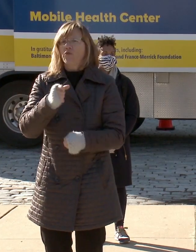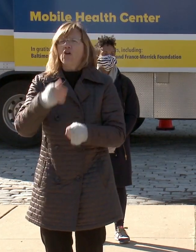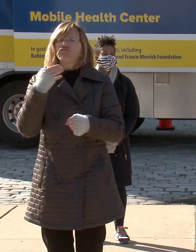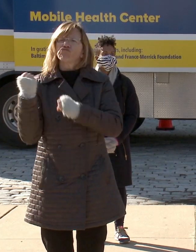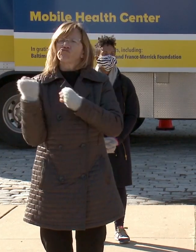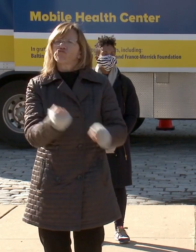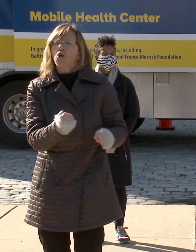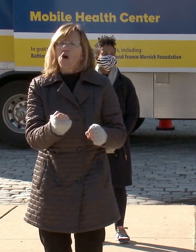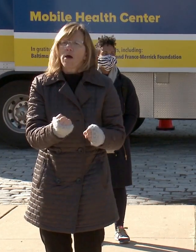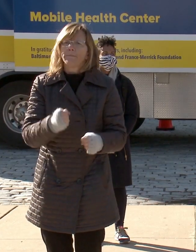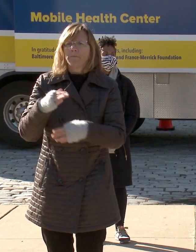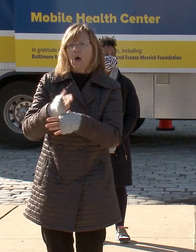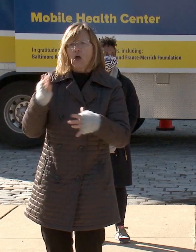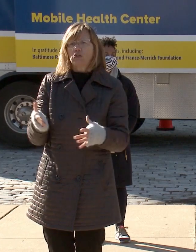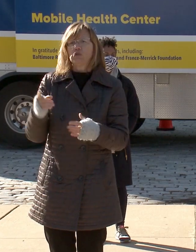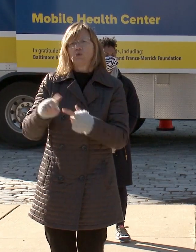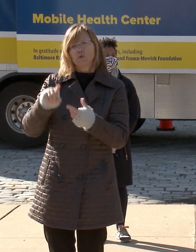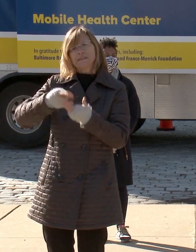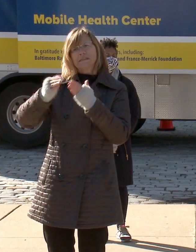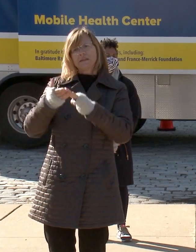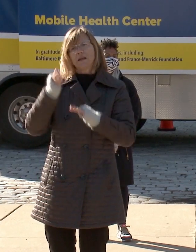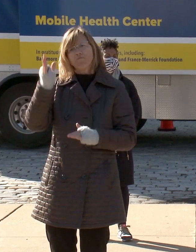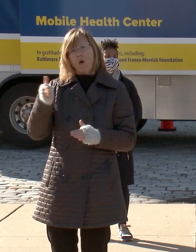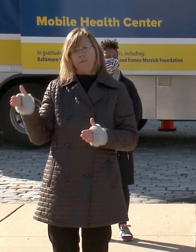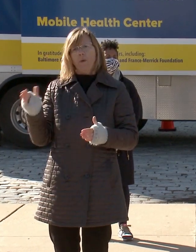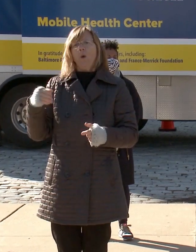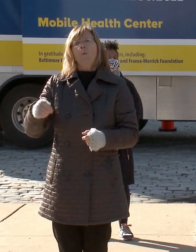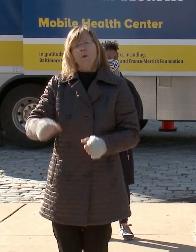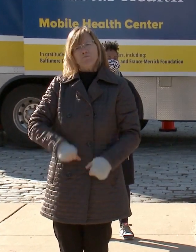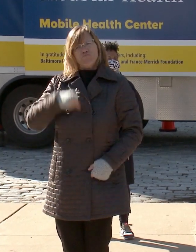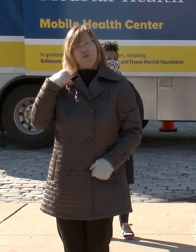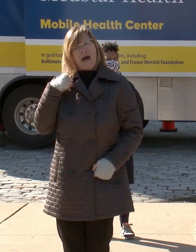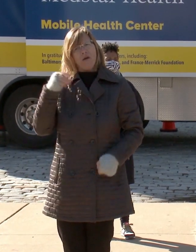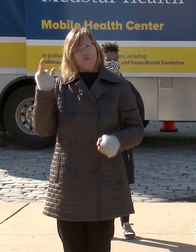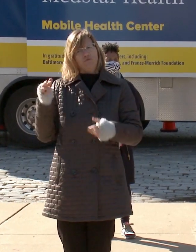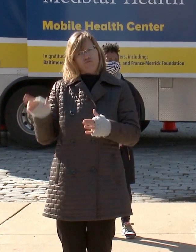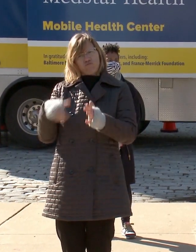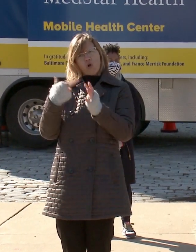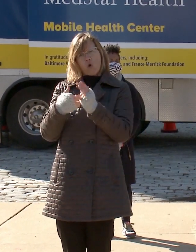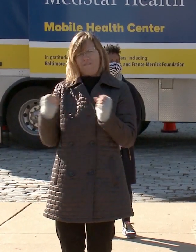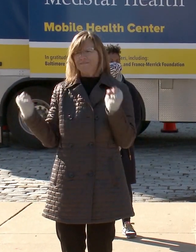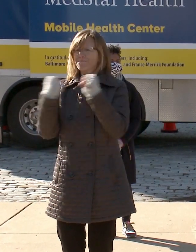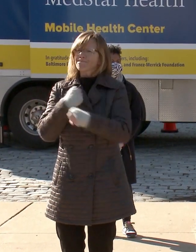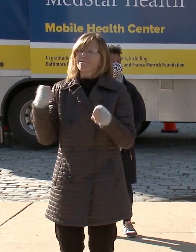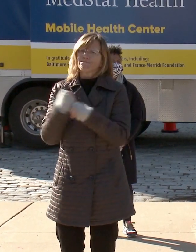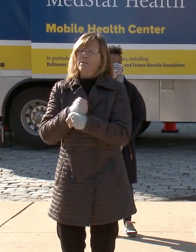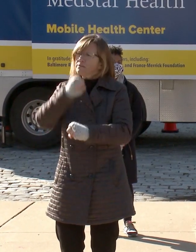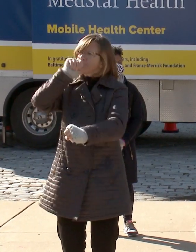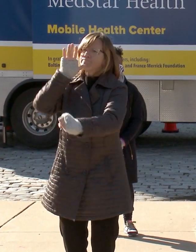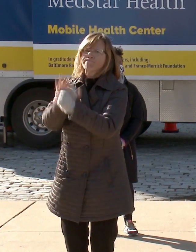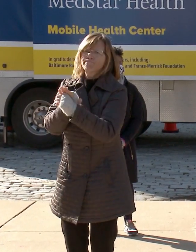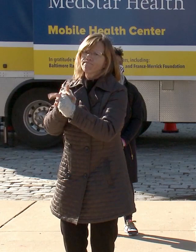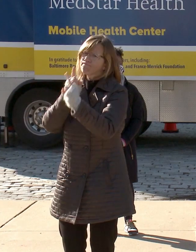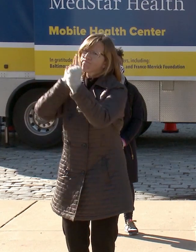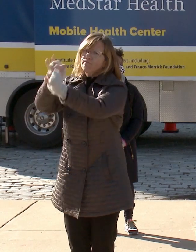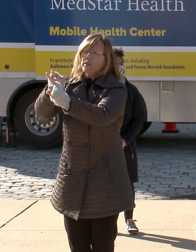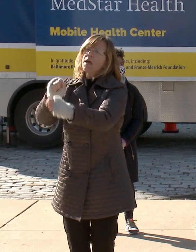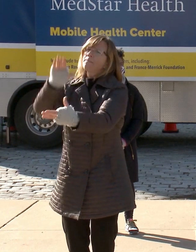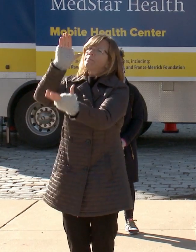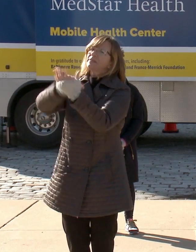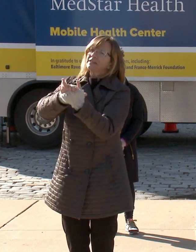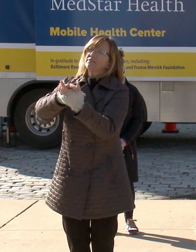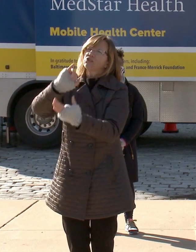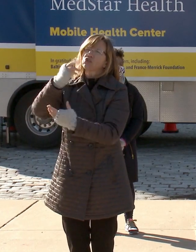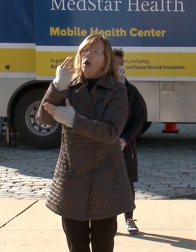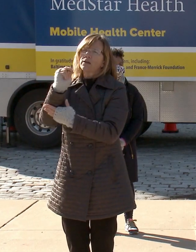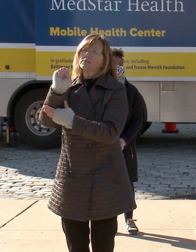Baltimore, and we are proud of its role in fighting this pandemic. I believe that through this proposed partnership, Johnson & Johnson and